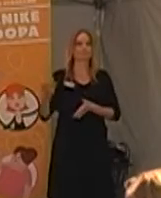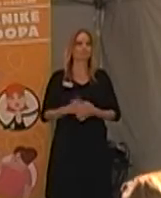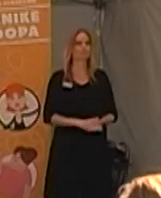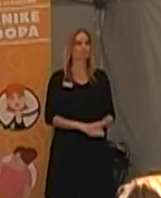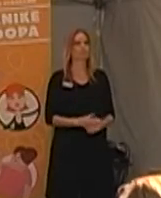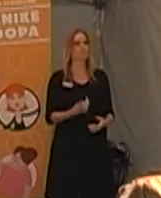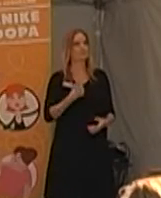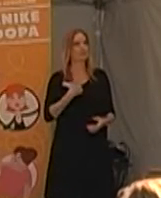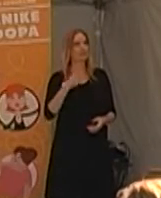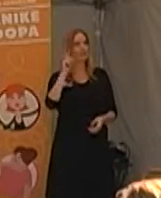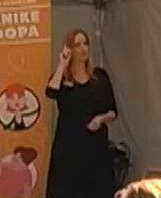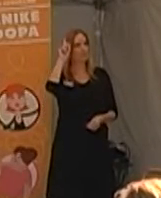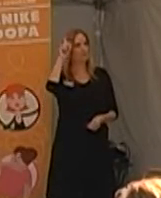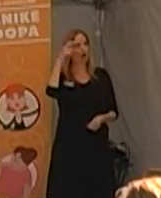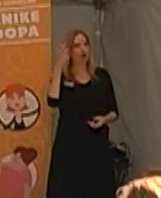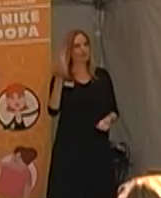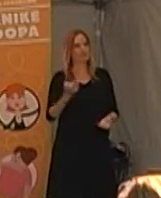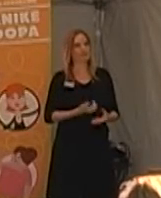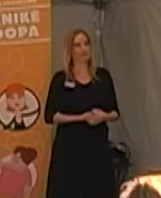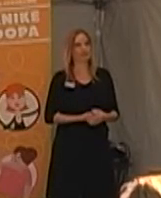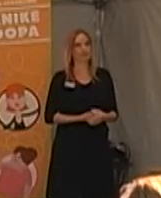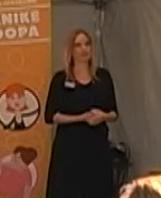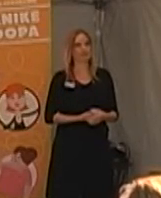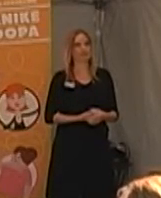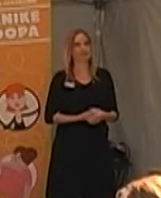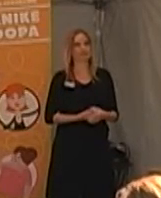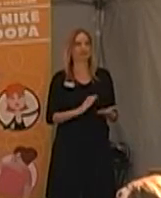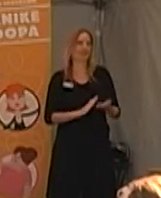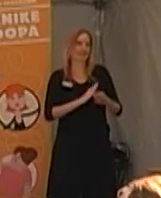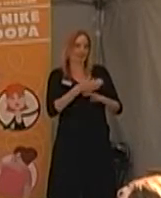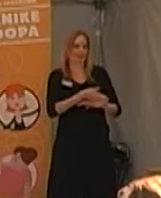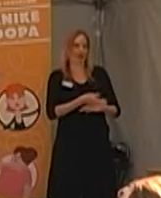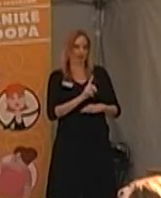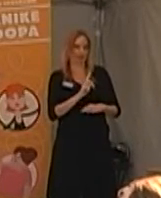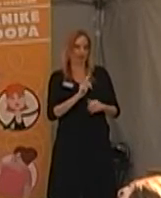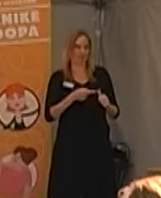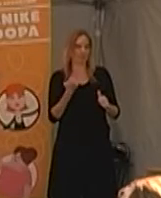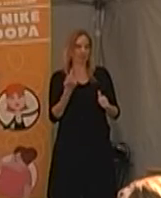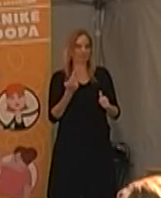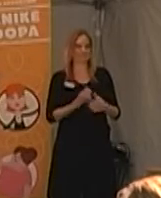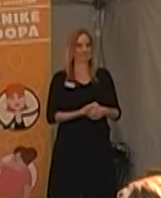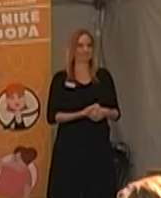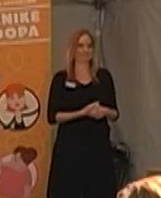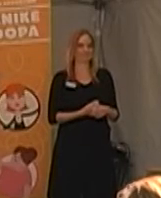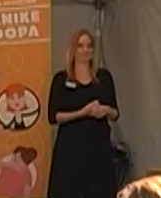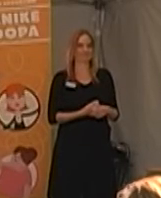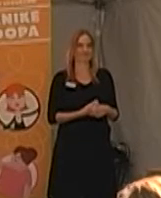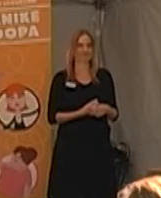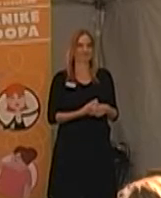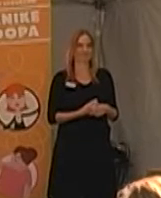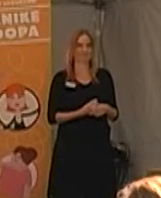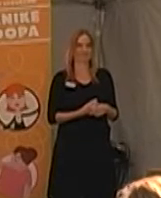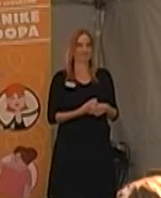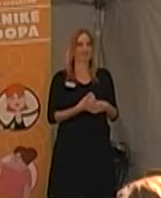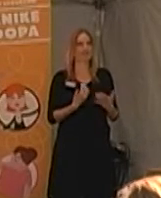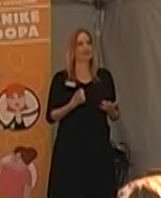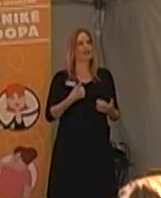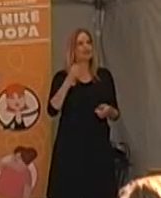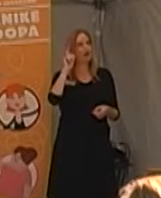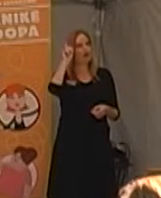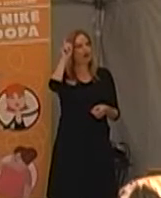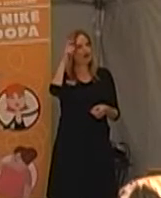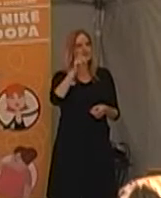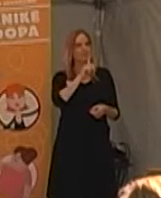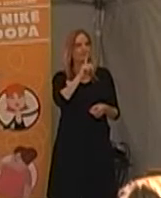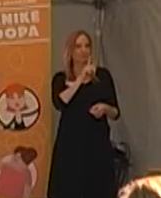Yes, I think to add something to what you are said, I think you could